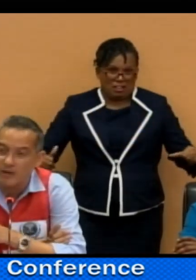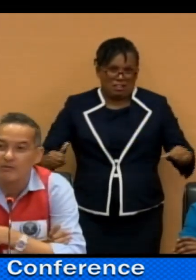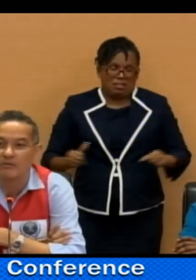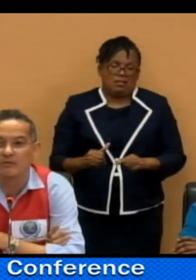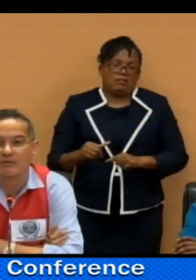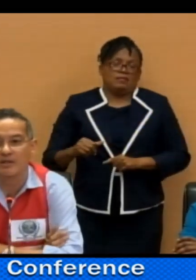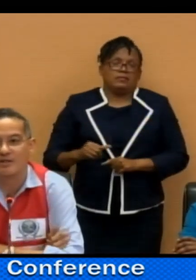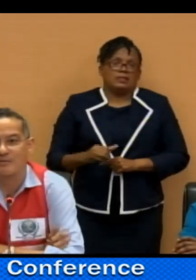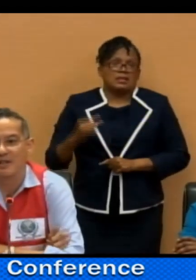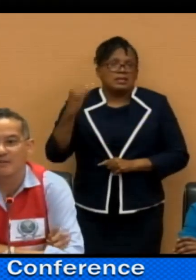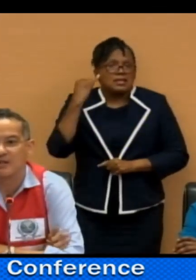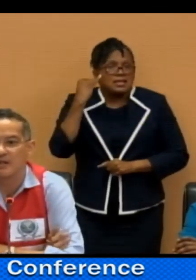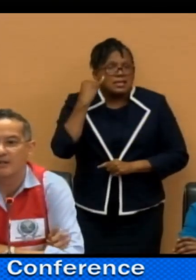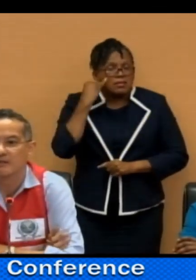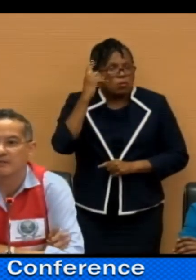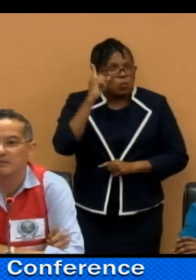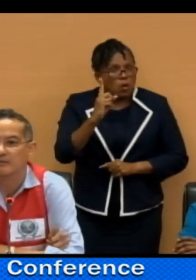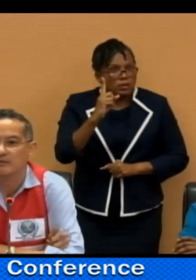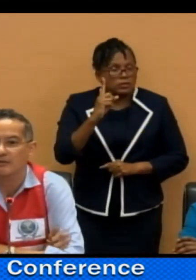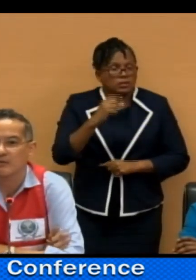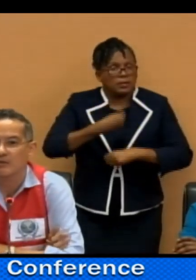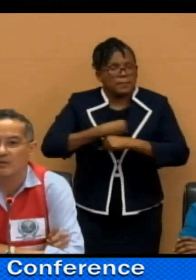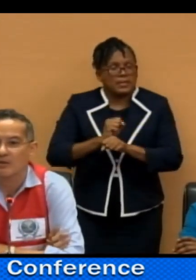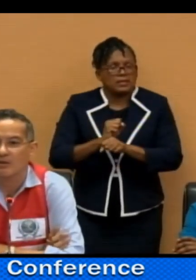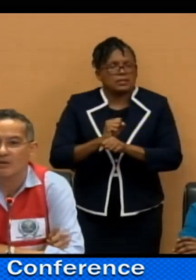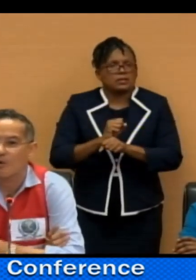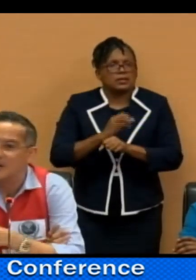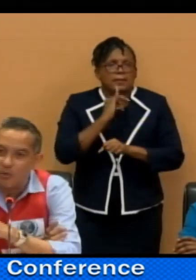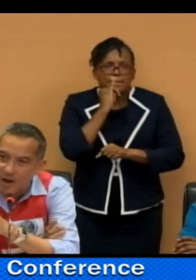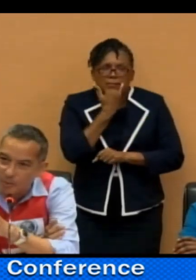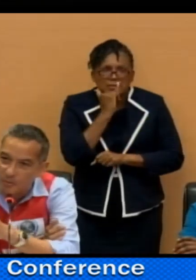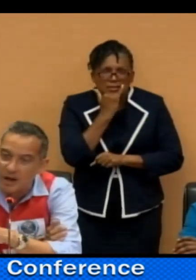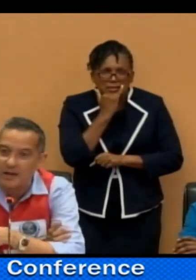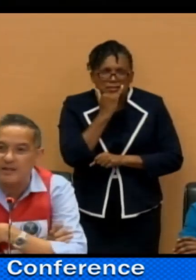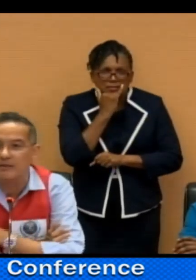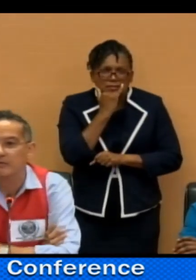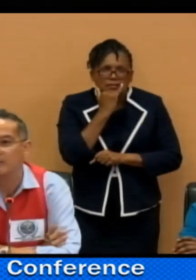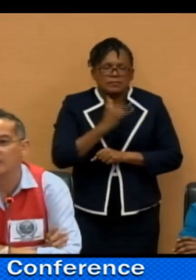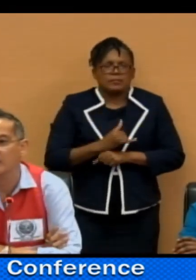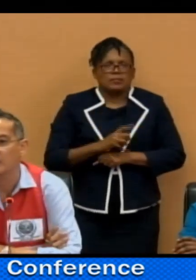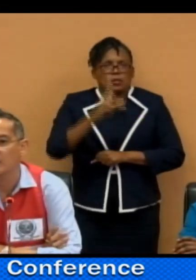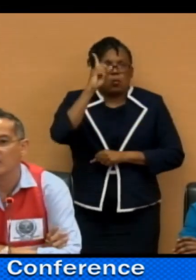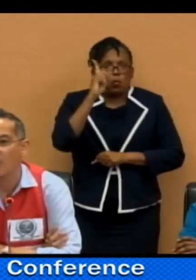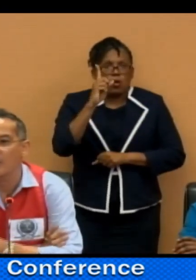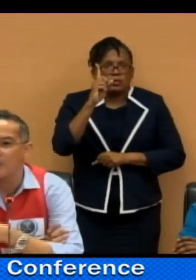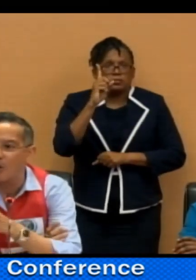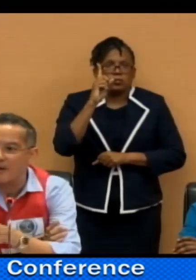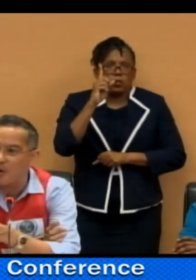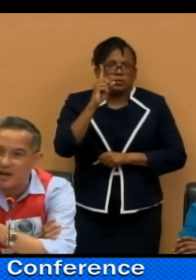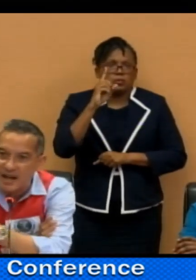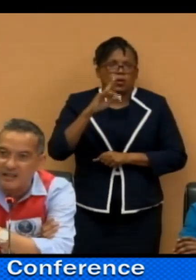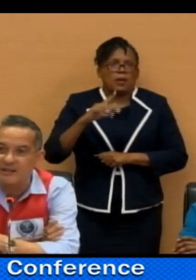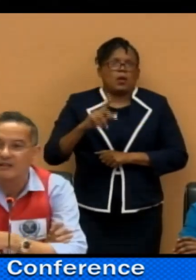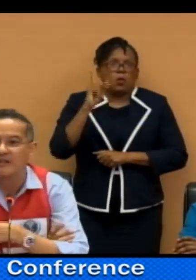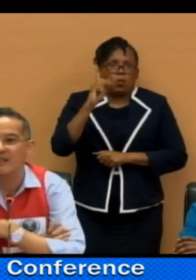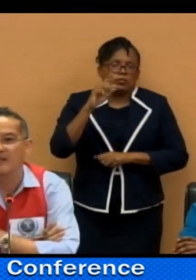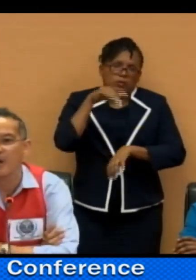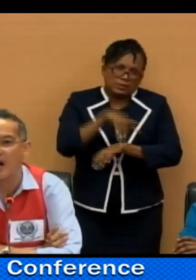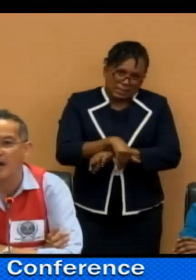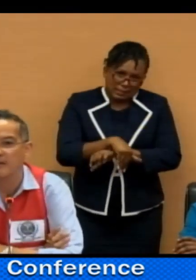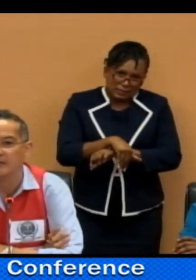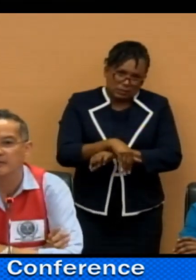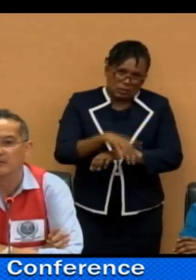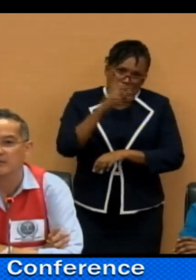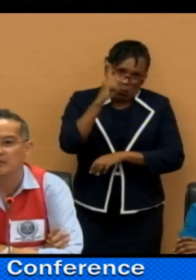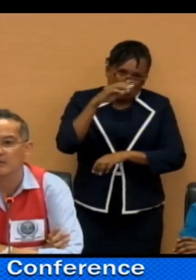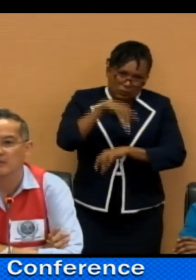only one needs to make the mistake. Only one more party, only one more night in the